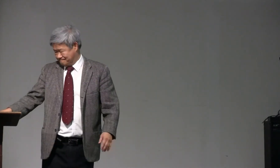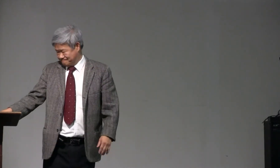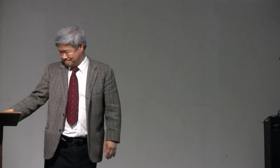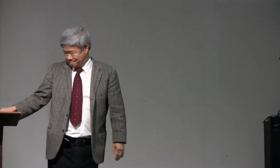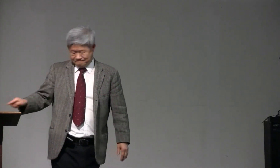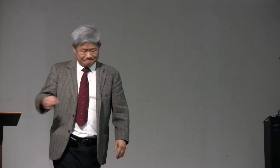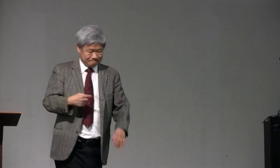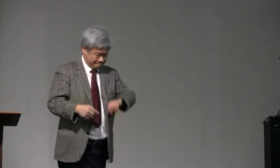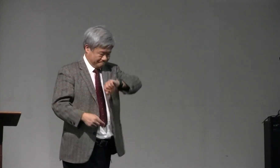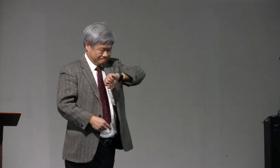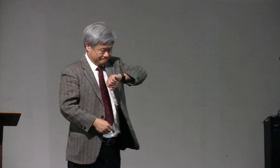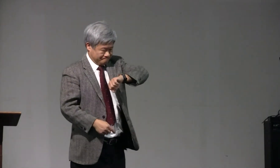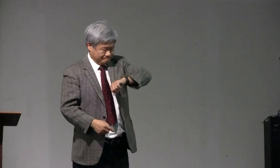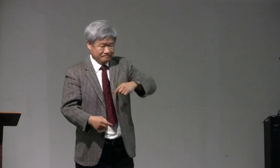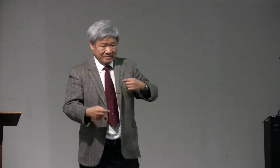So that's all.